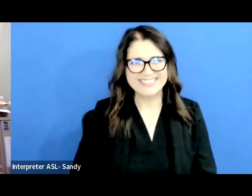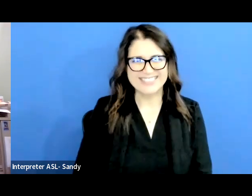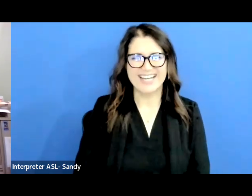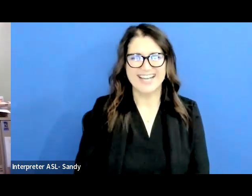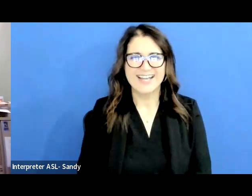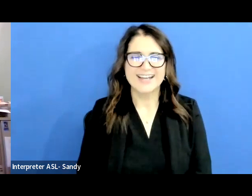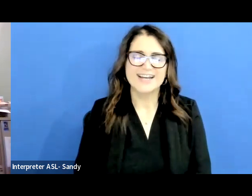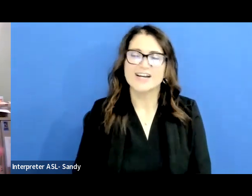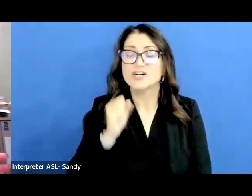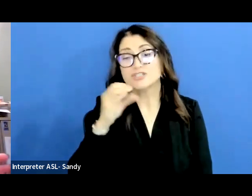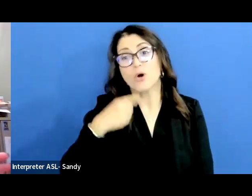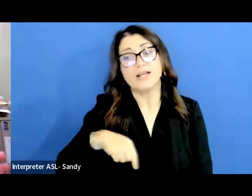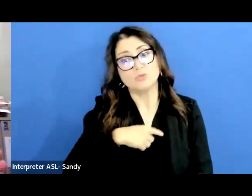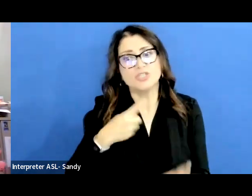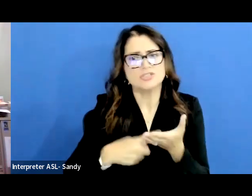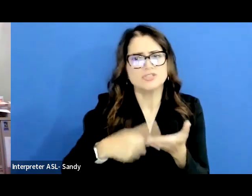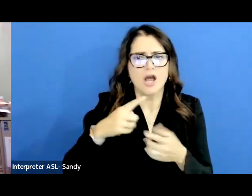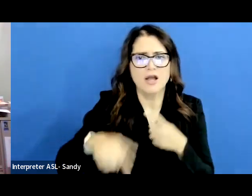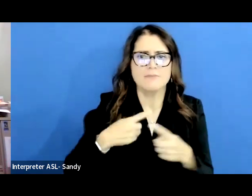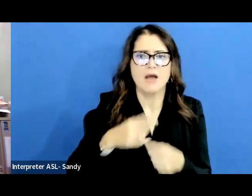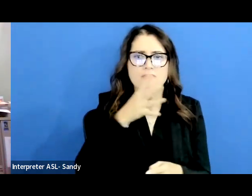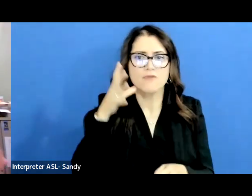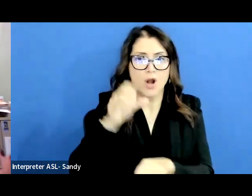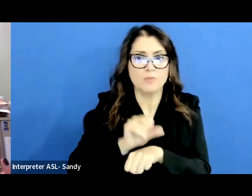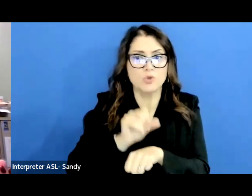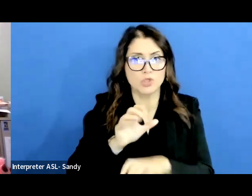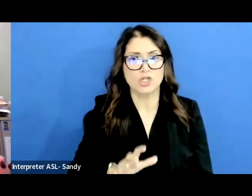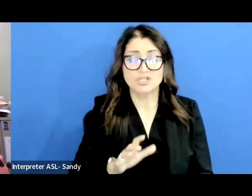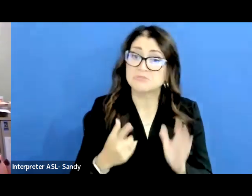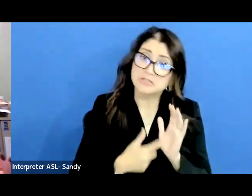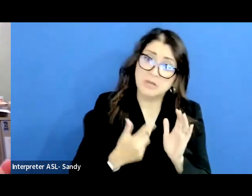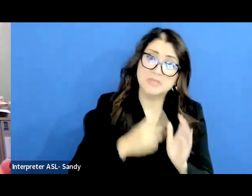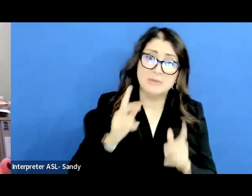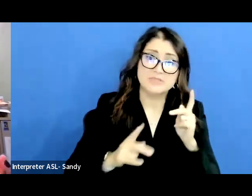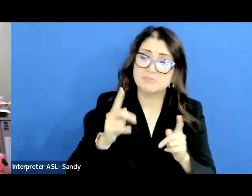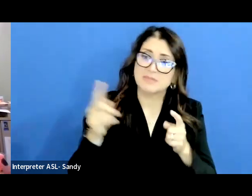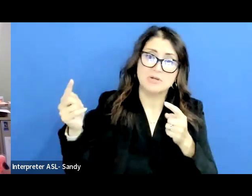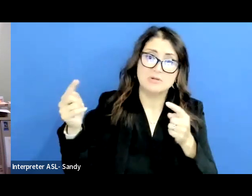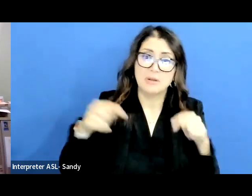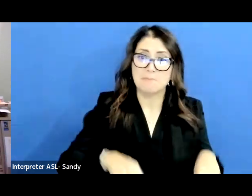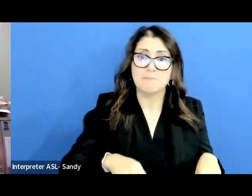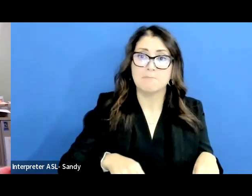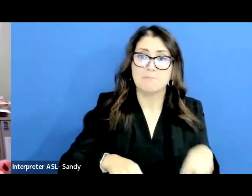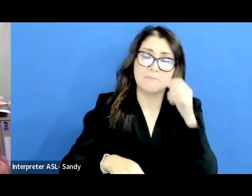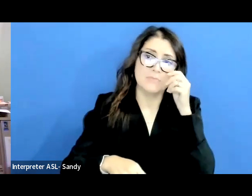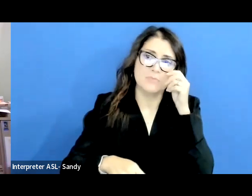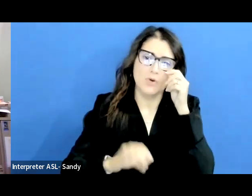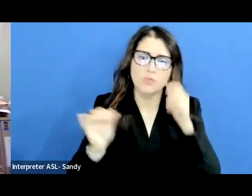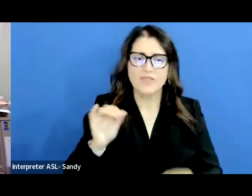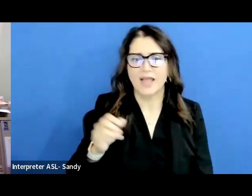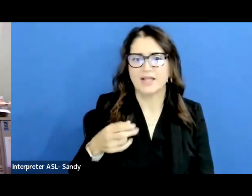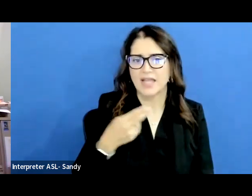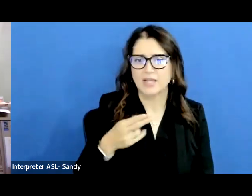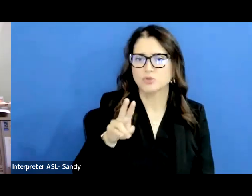So as we talk about, the farm workers, sometimes people come with some sort of like an H-2A visa,